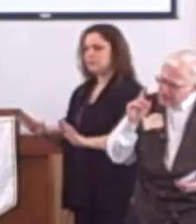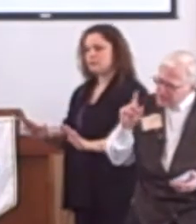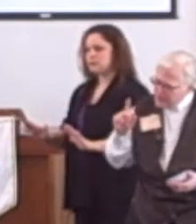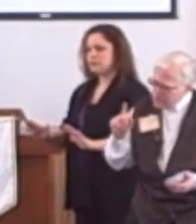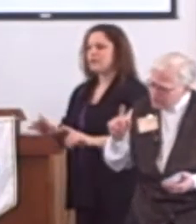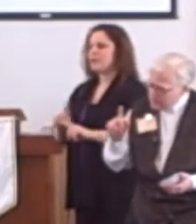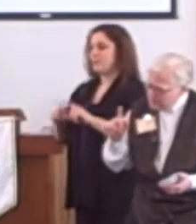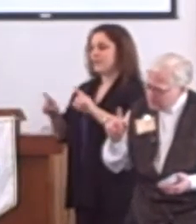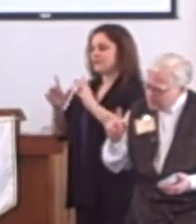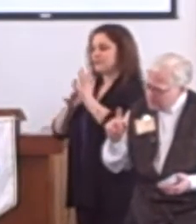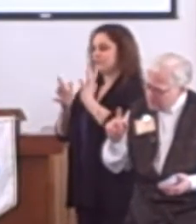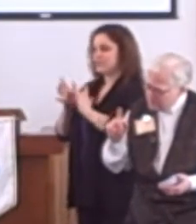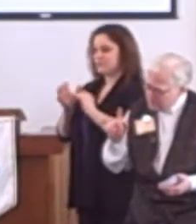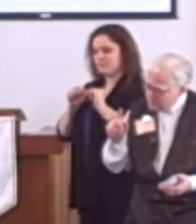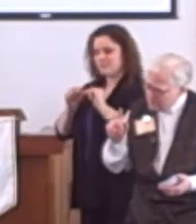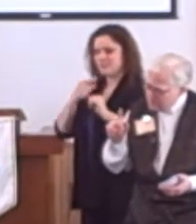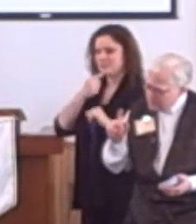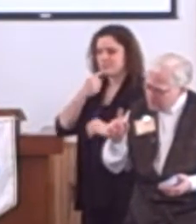But he continued.